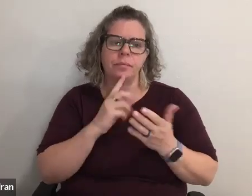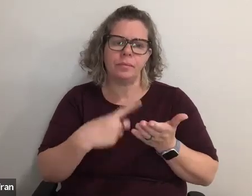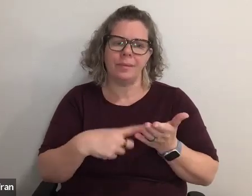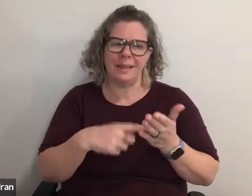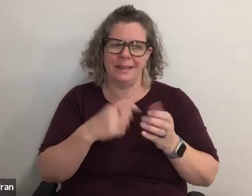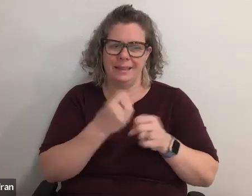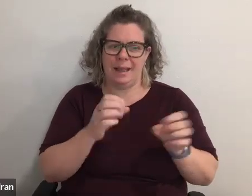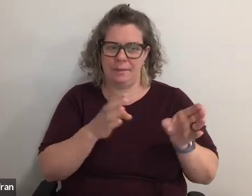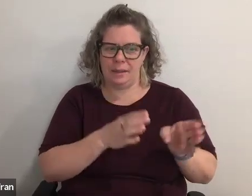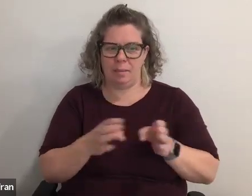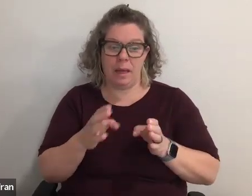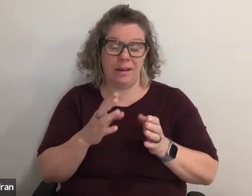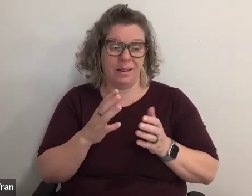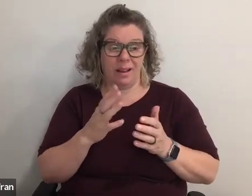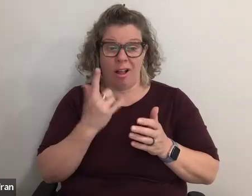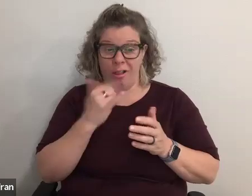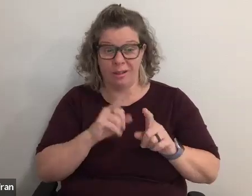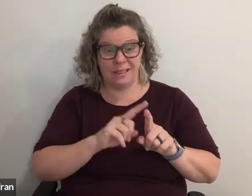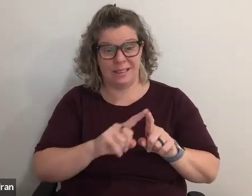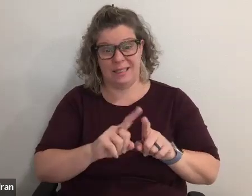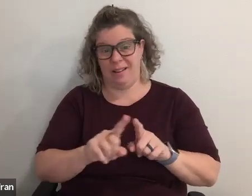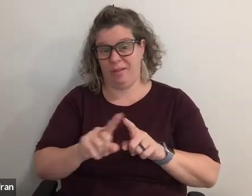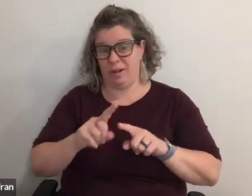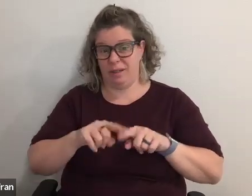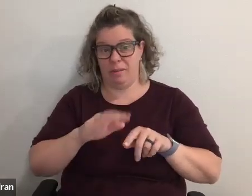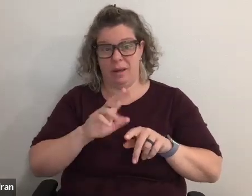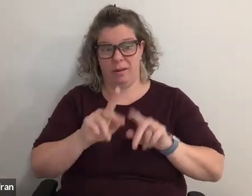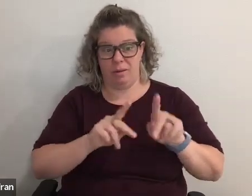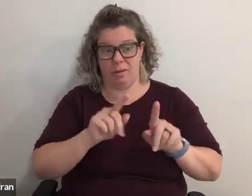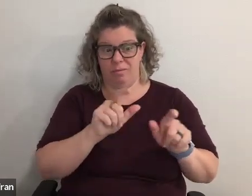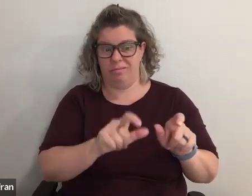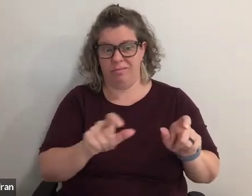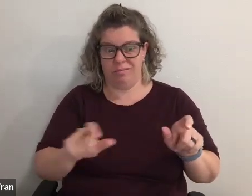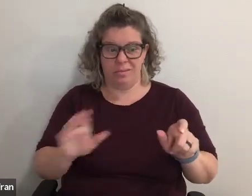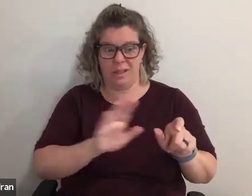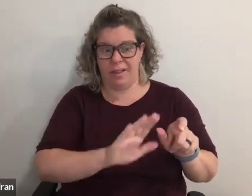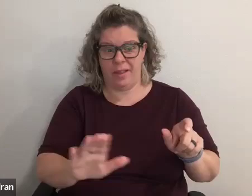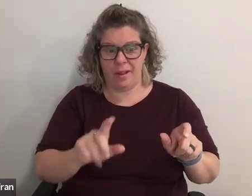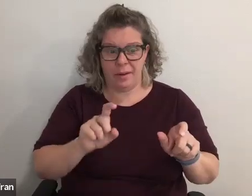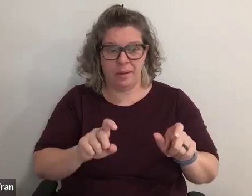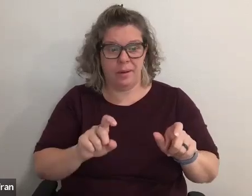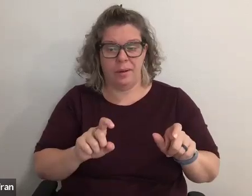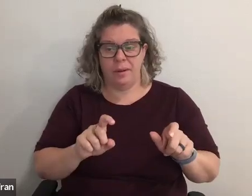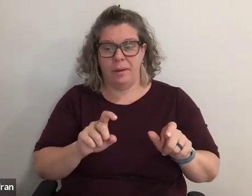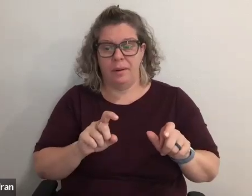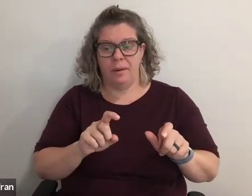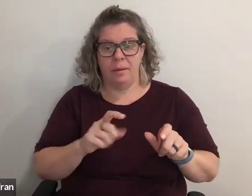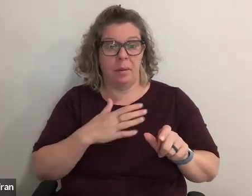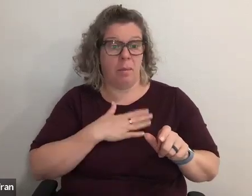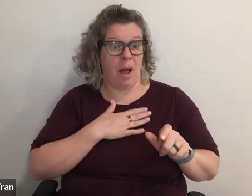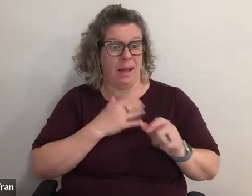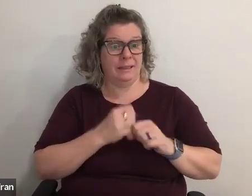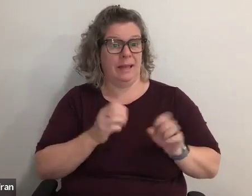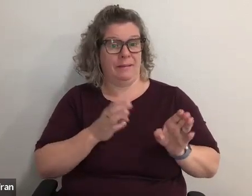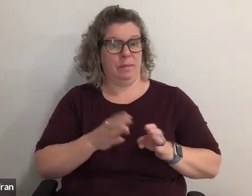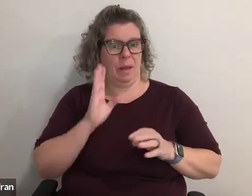look? Well, it's individualized. It's each person's going to have a unique safety plan. What may be a safety plan for me may